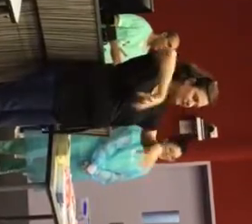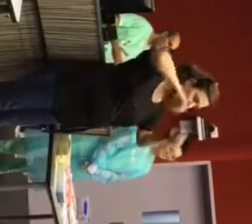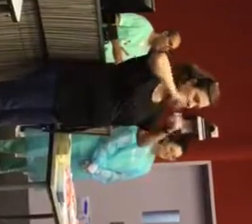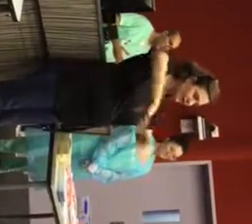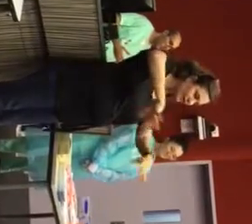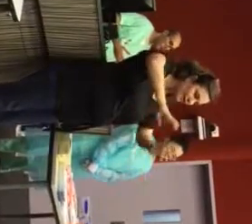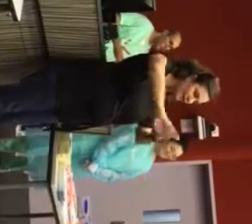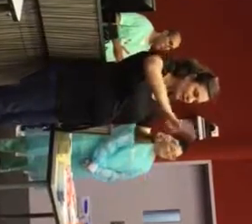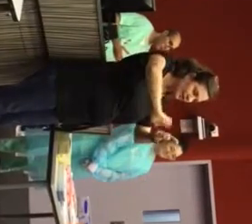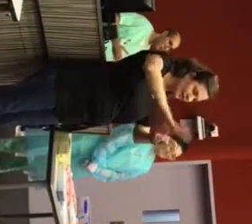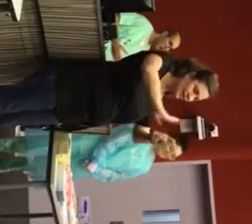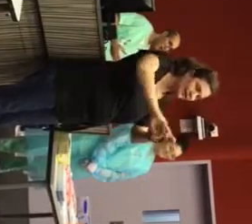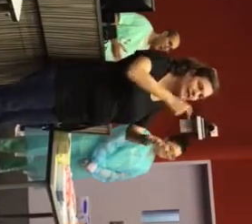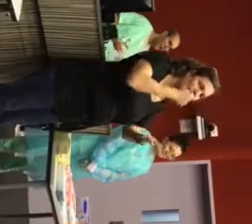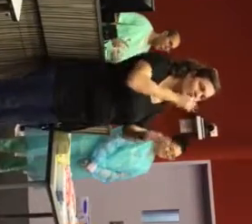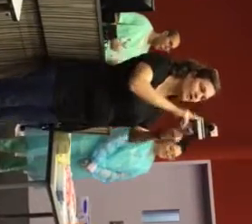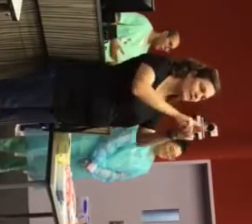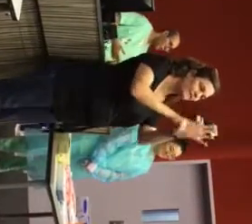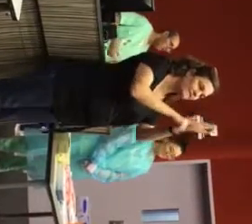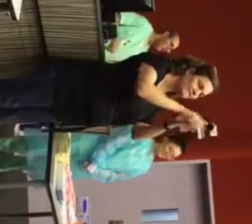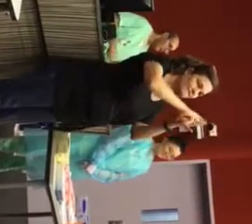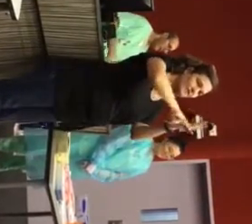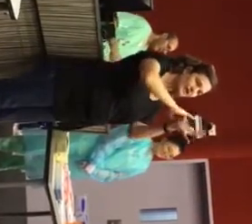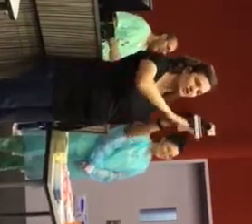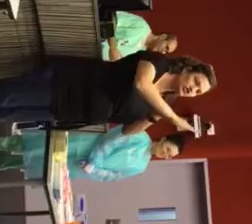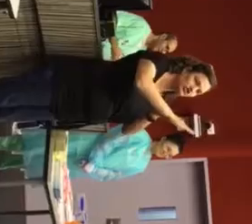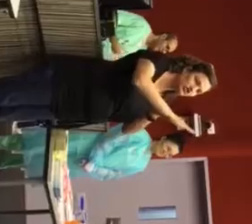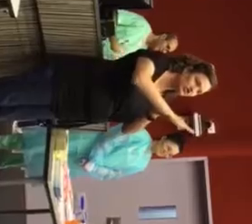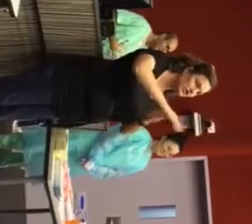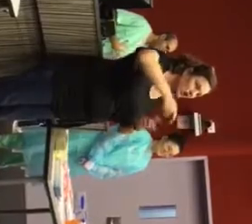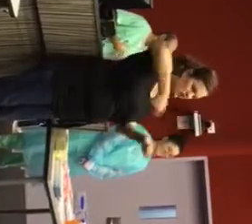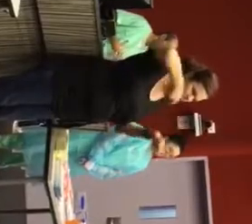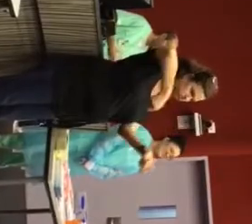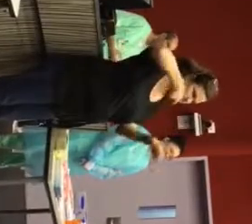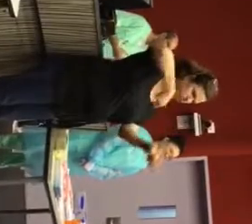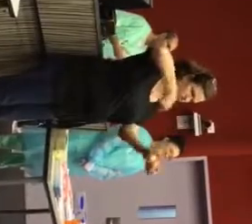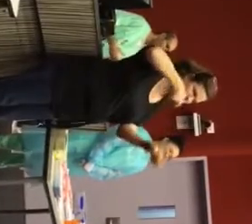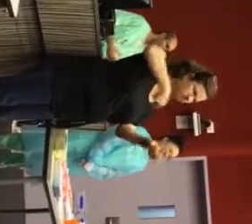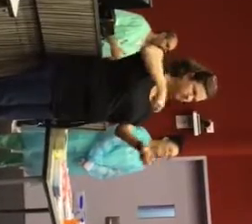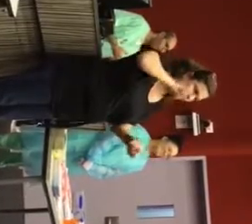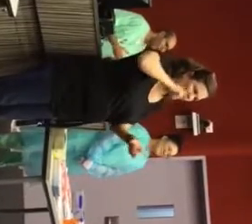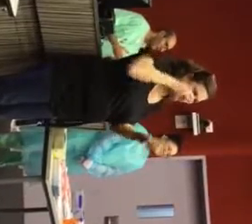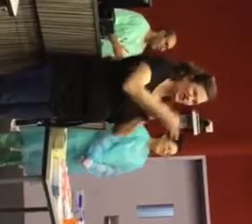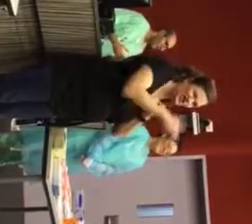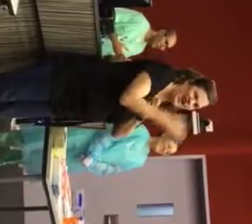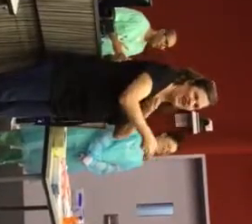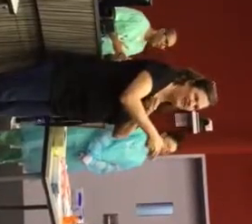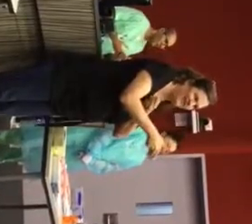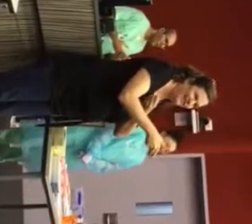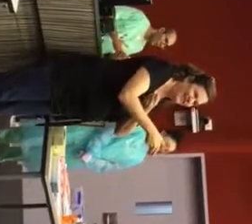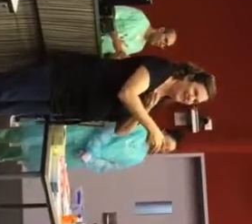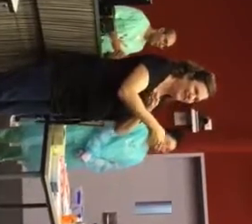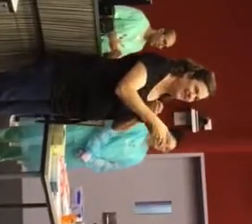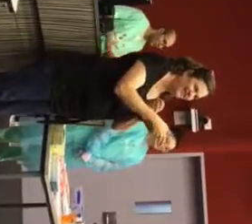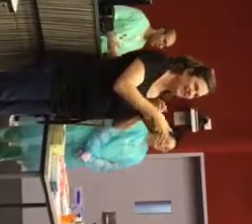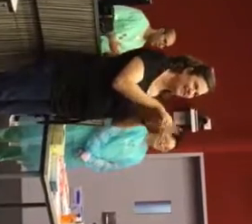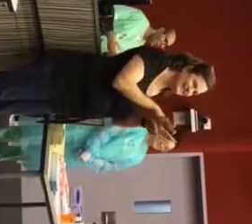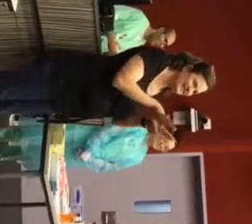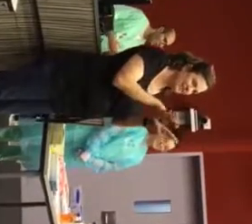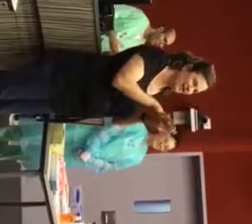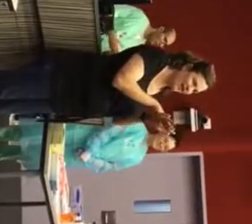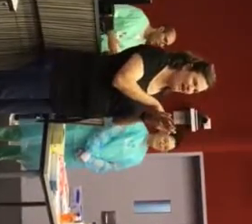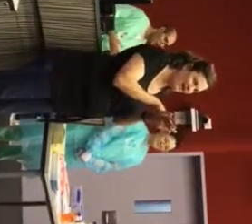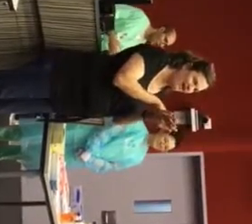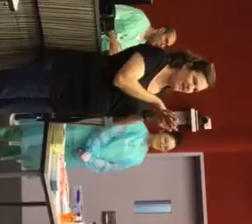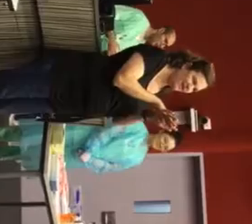on the surface of the tooth. So it's kind of like a hose jet that it just essentially gets a lot of the, those bugs